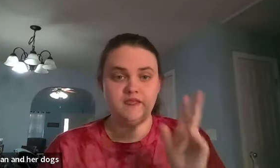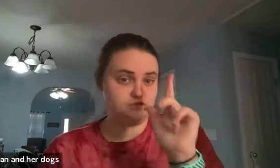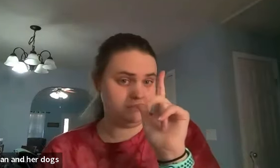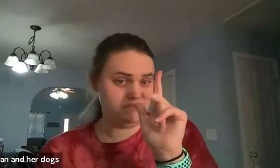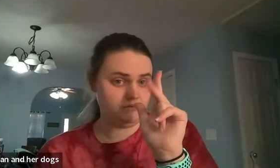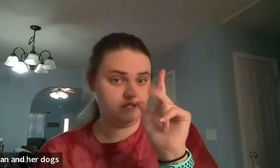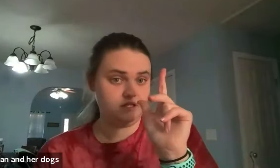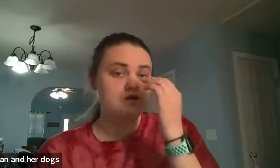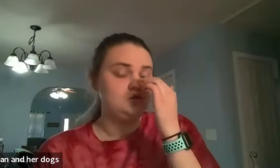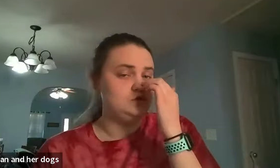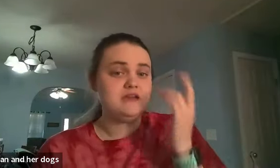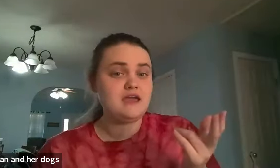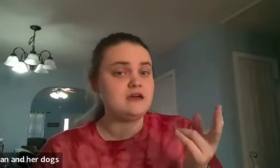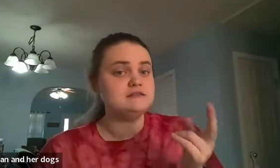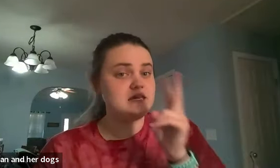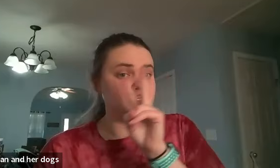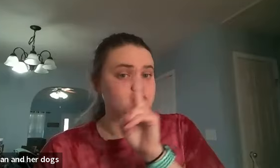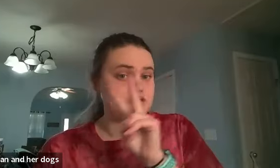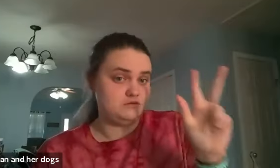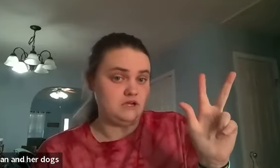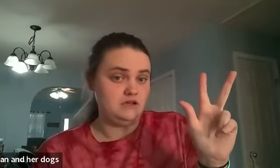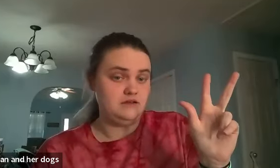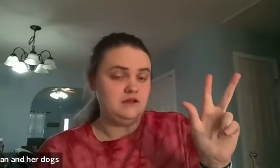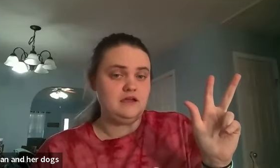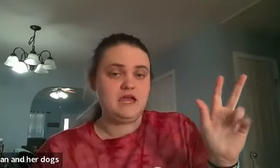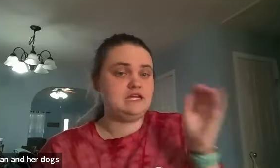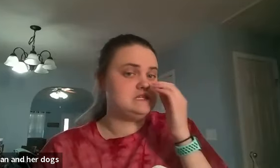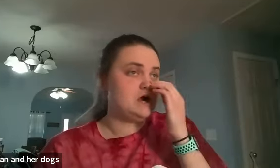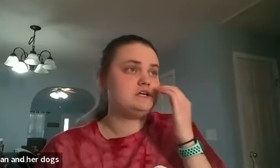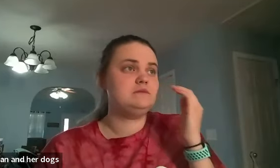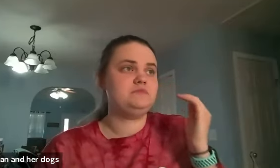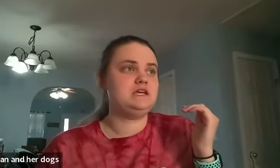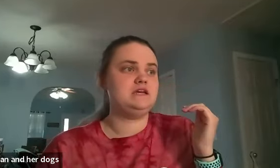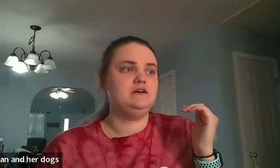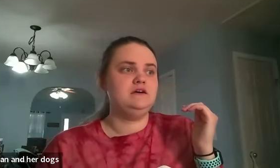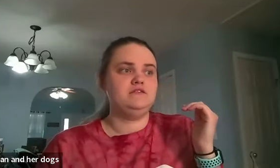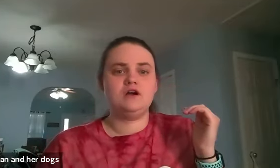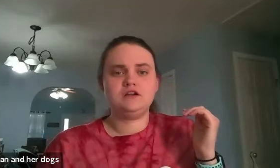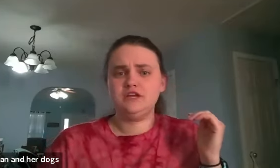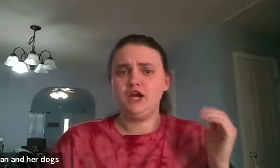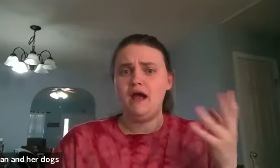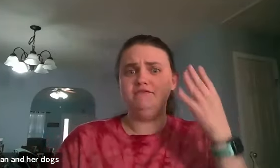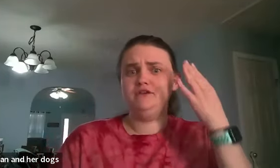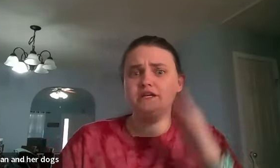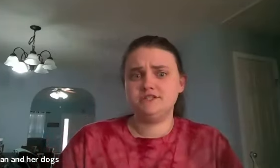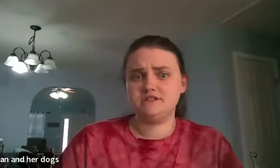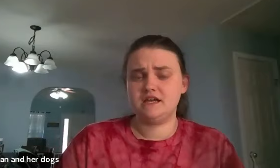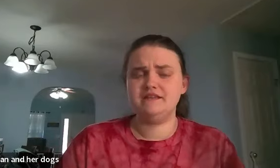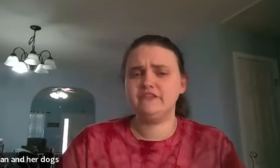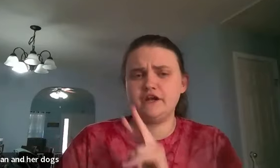like 23, you can say 2, 3. And it's not going to be, they're not going to look at you, I have no idea what you're saying. Like, they know